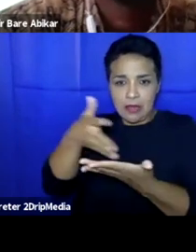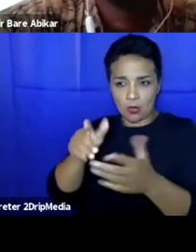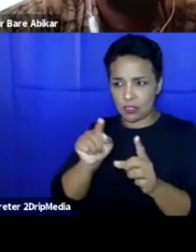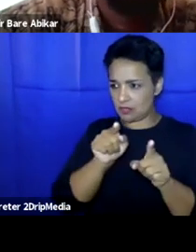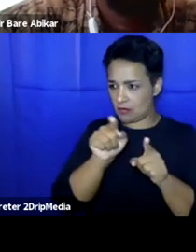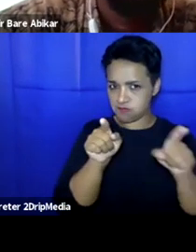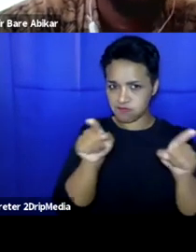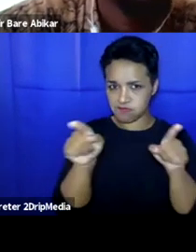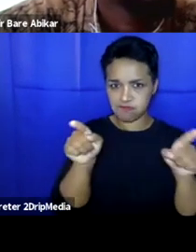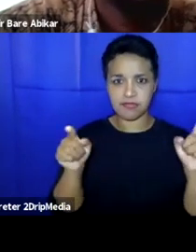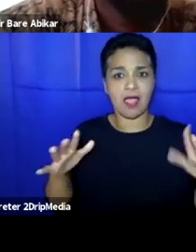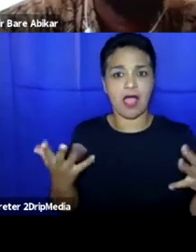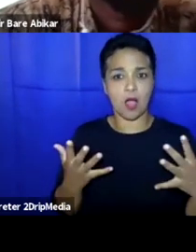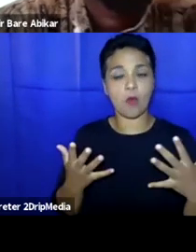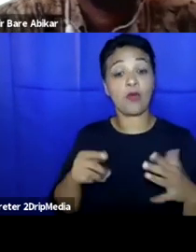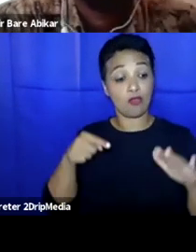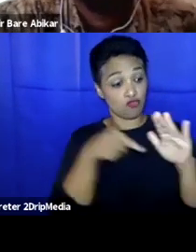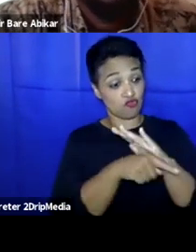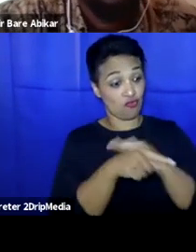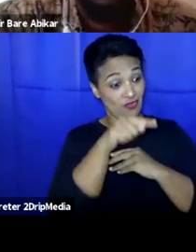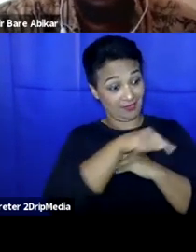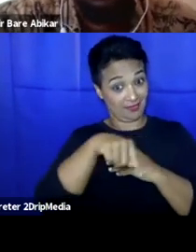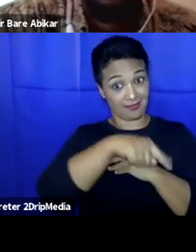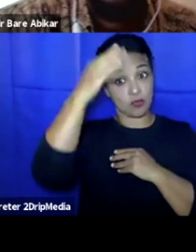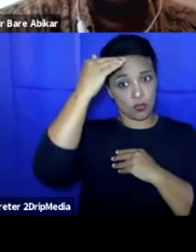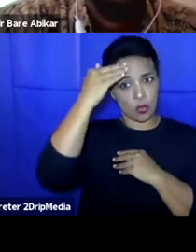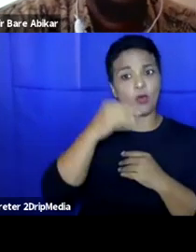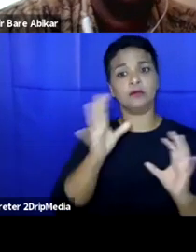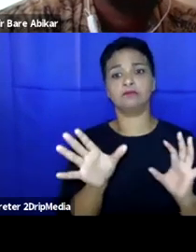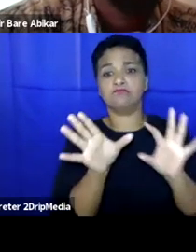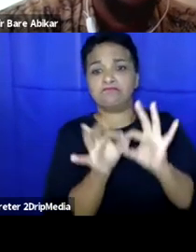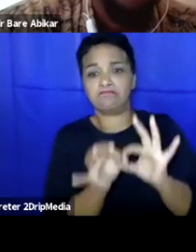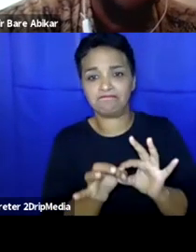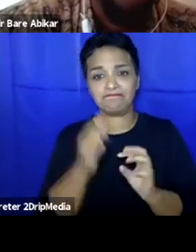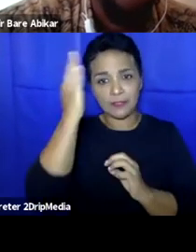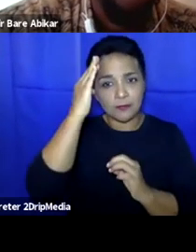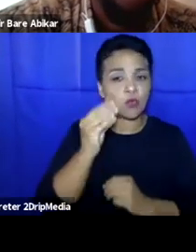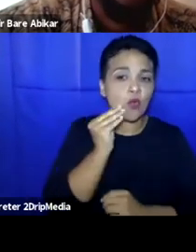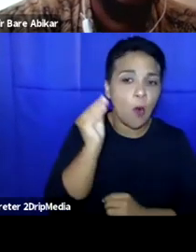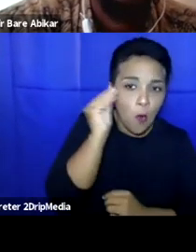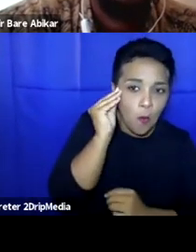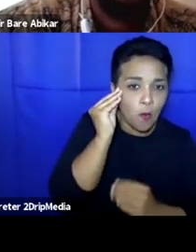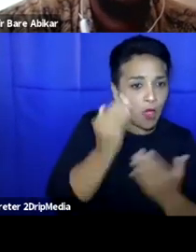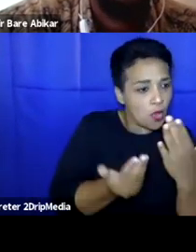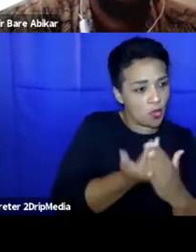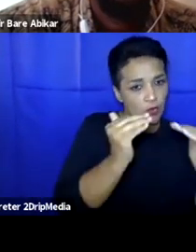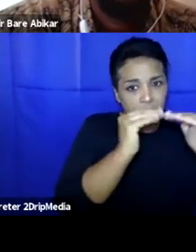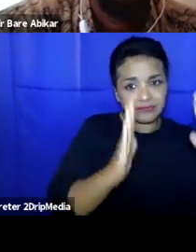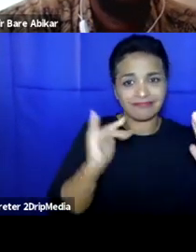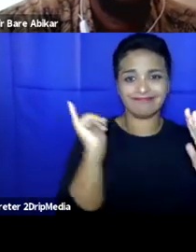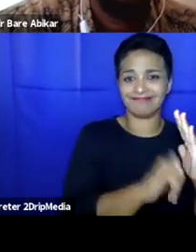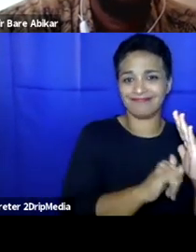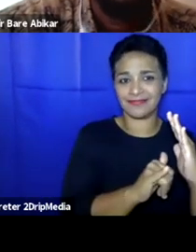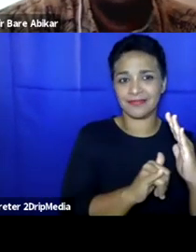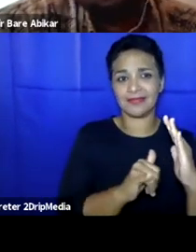so that they could ensure that people were resettled. This is no way to deal